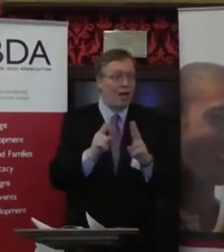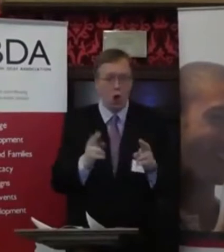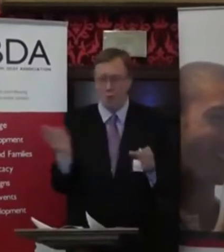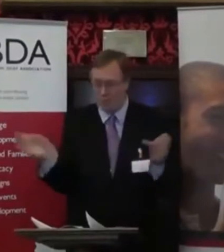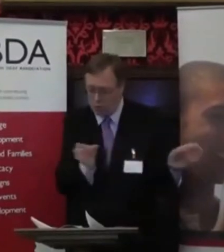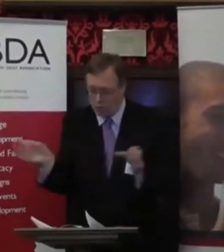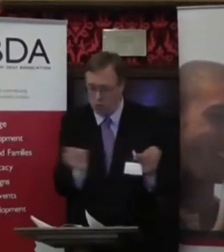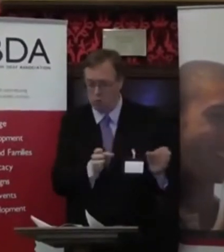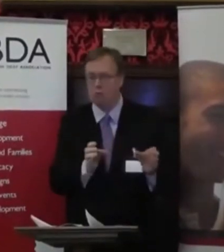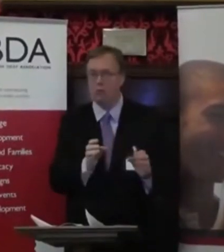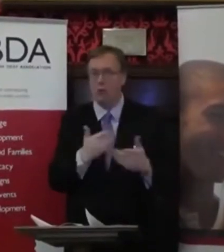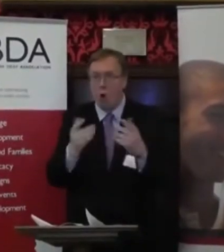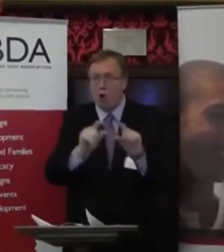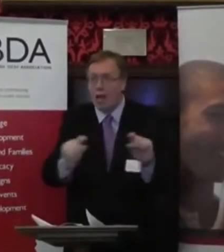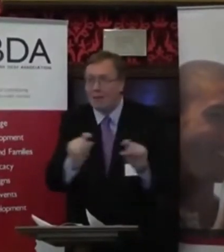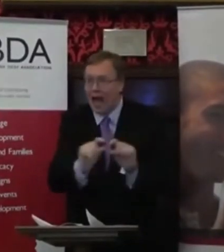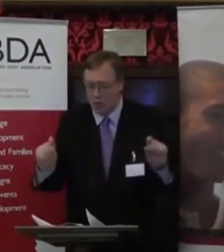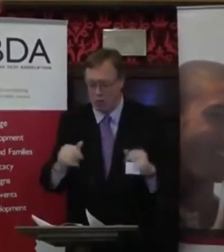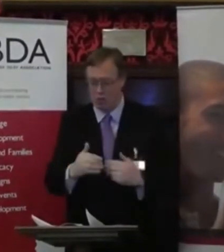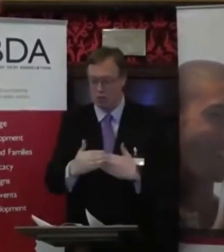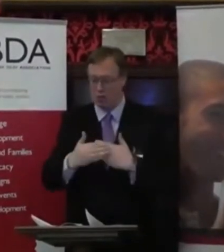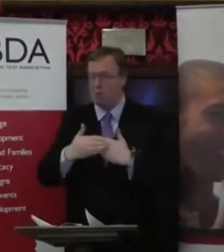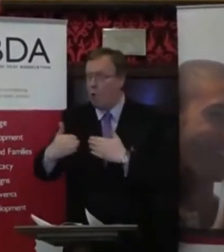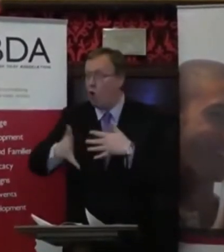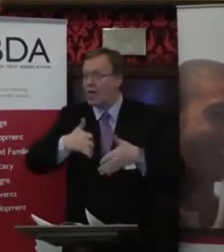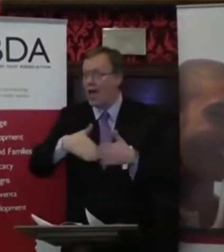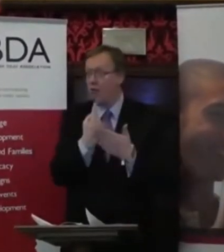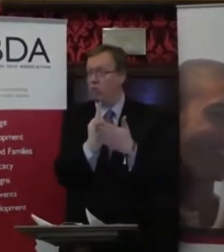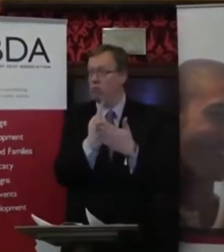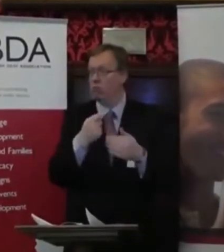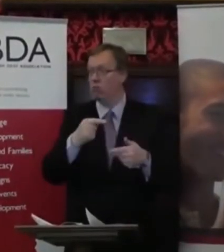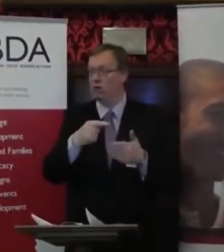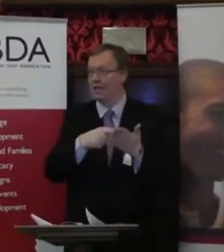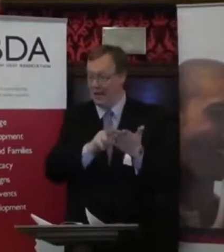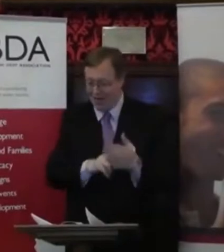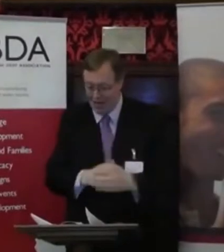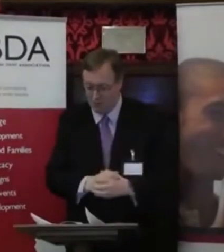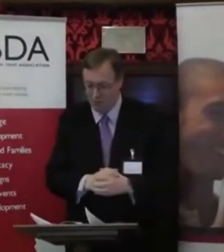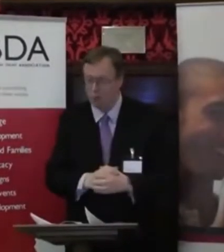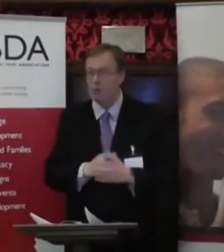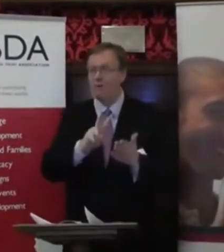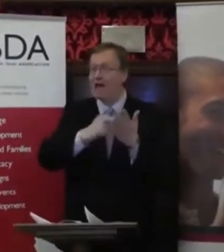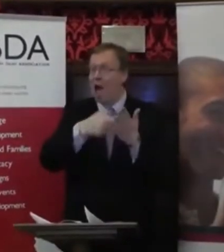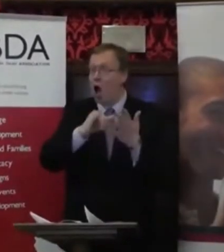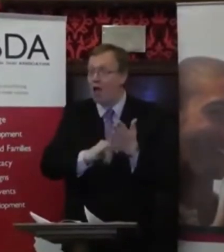gradually. There are more interpreters, more subtitles, more sign language on television,